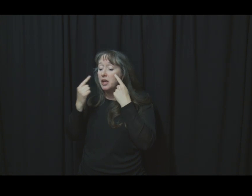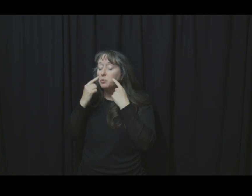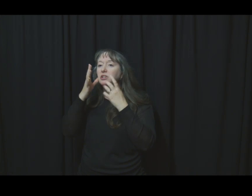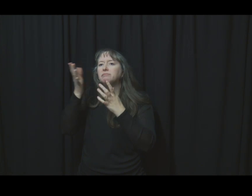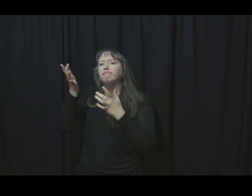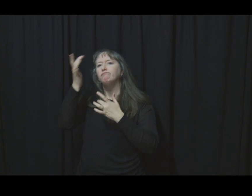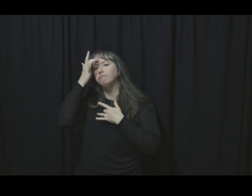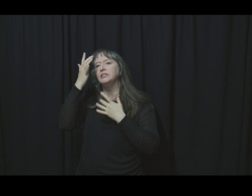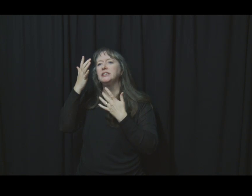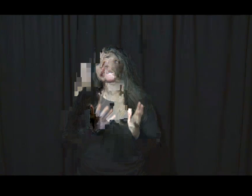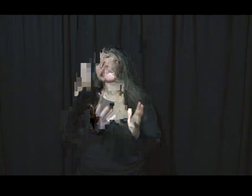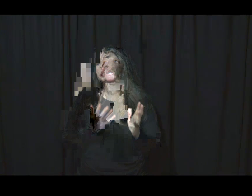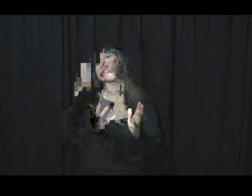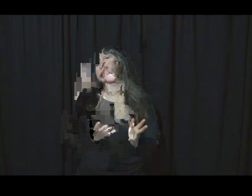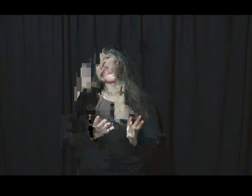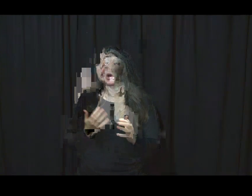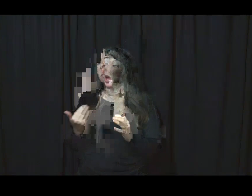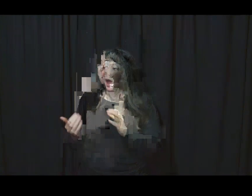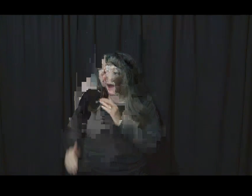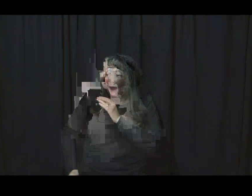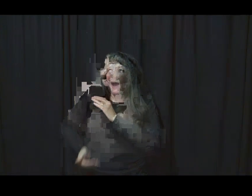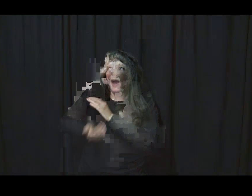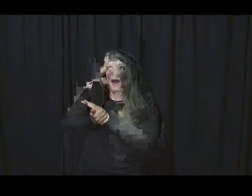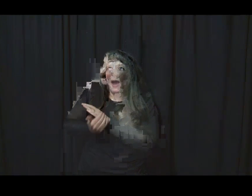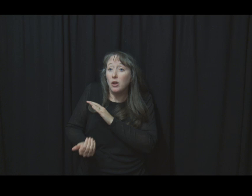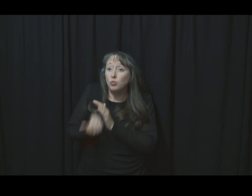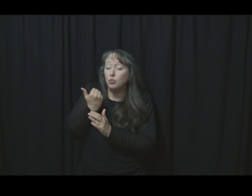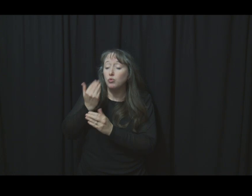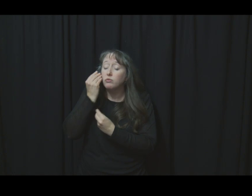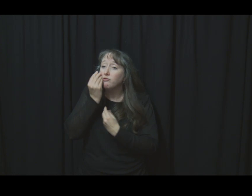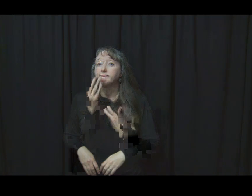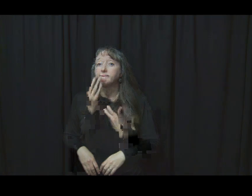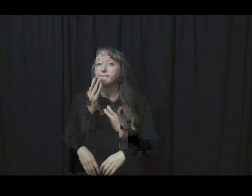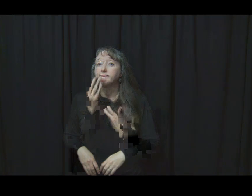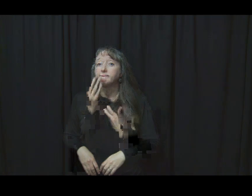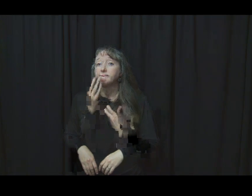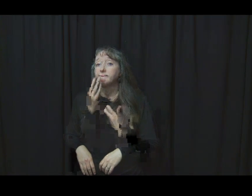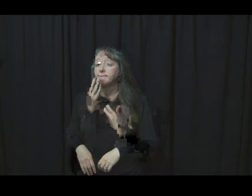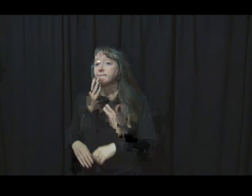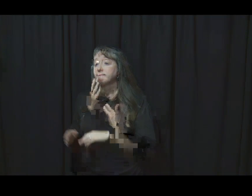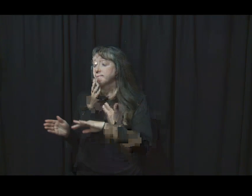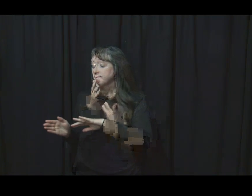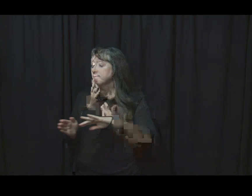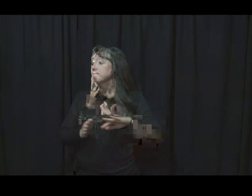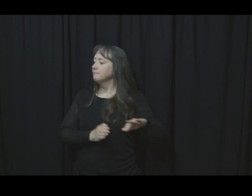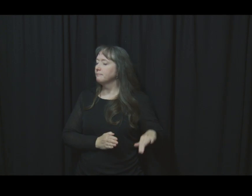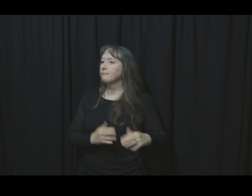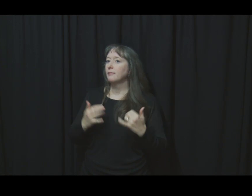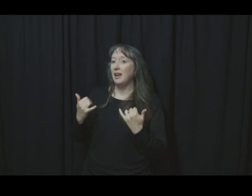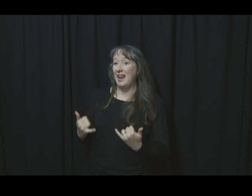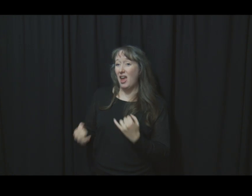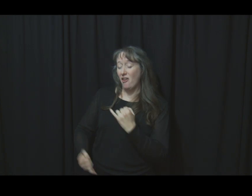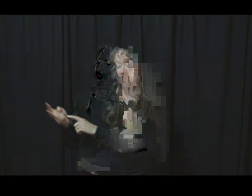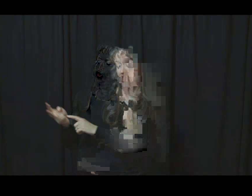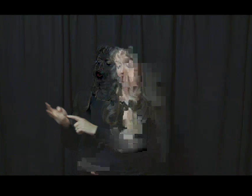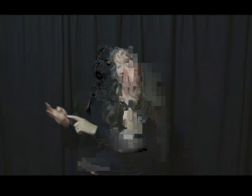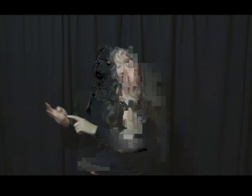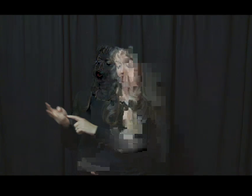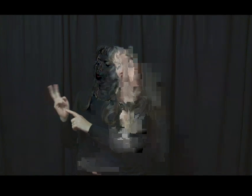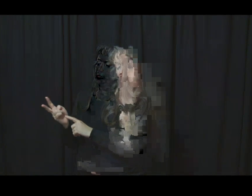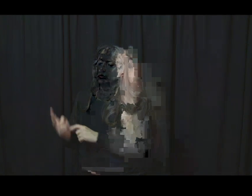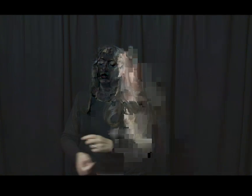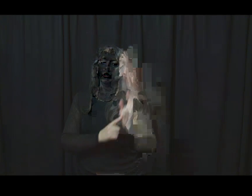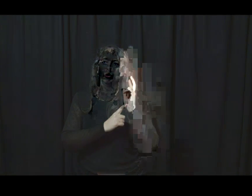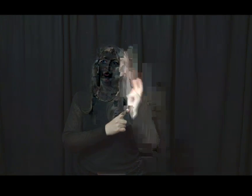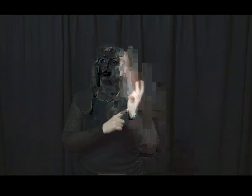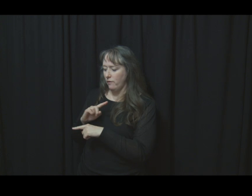no eyes are the ones that survived. They're not getting new function. There's no example of that. We're down to our final question here. Minutes on this, if